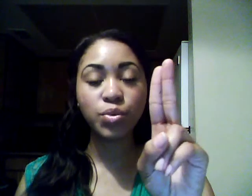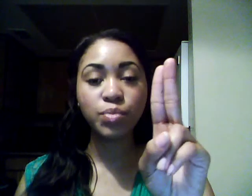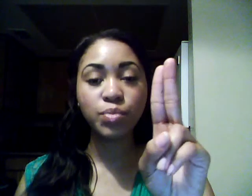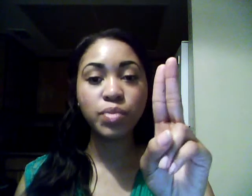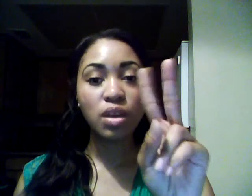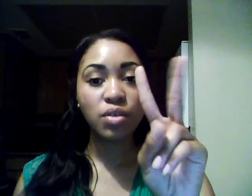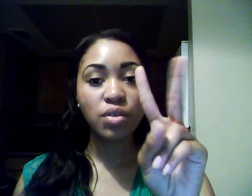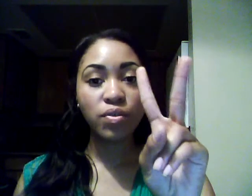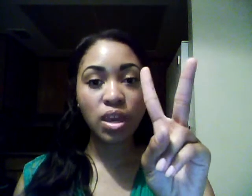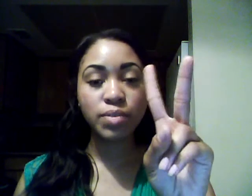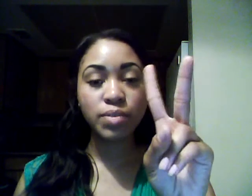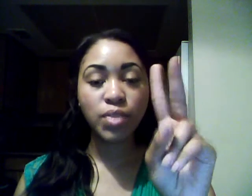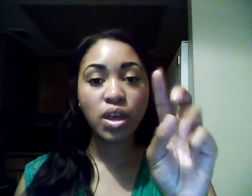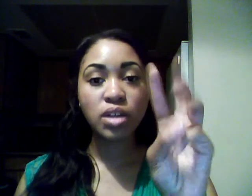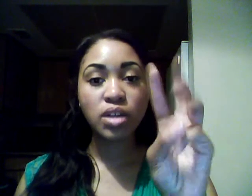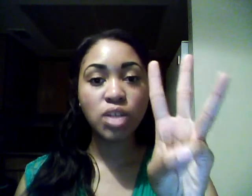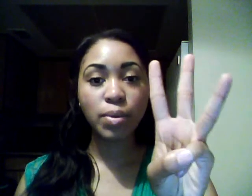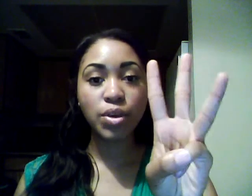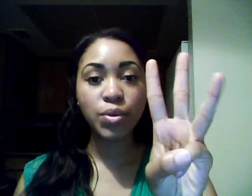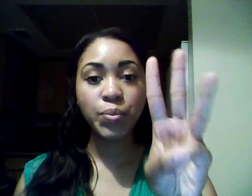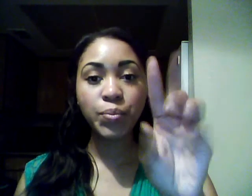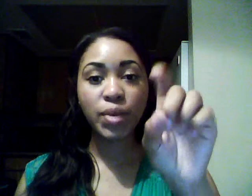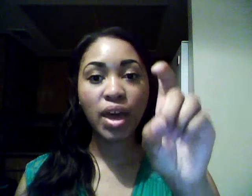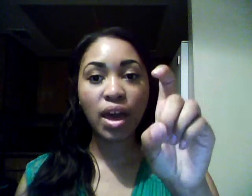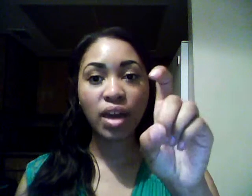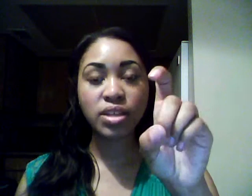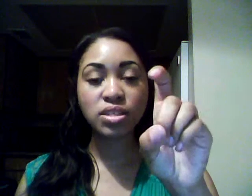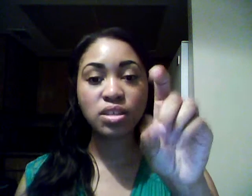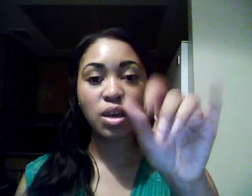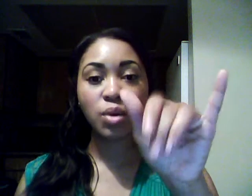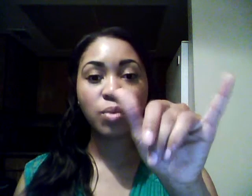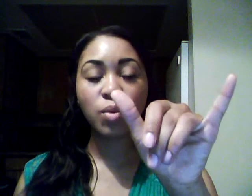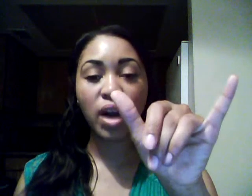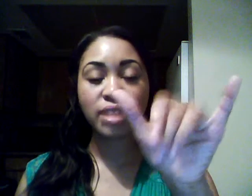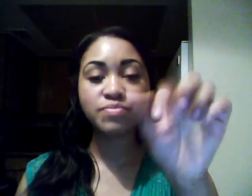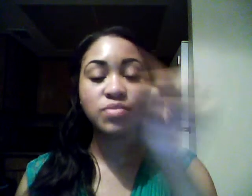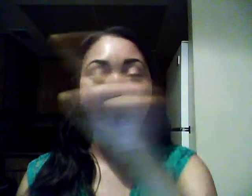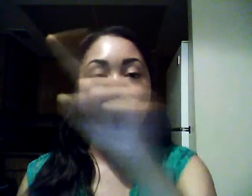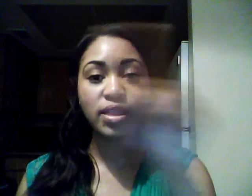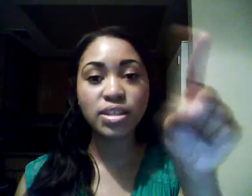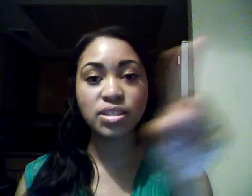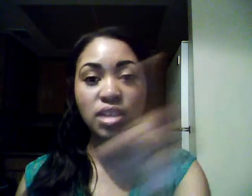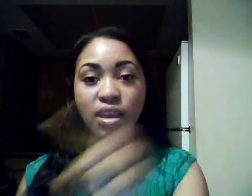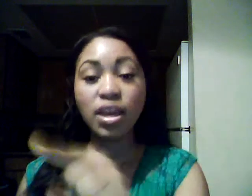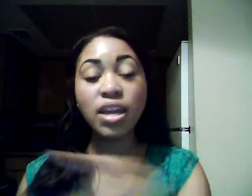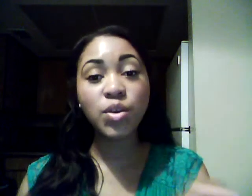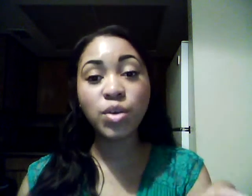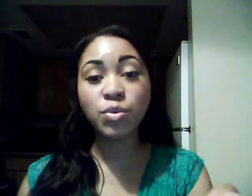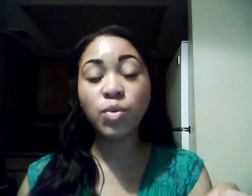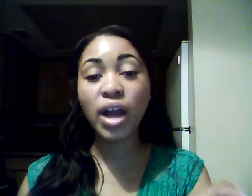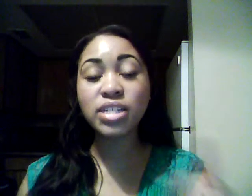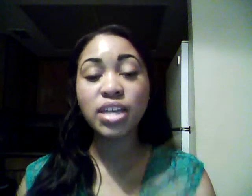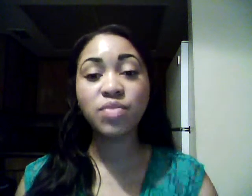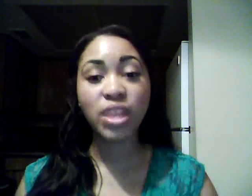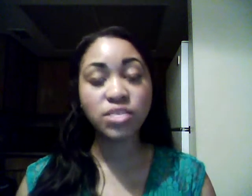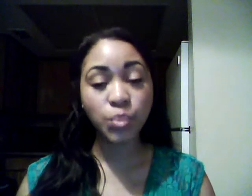U, V, W, X, Y, and then Z. Now you can rewind it, fast